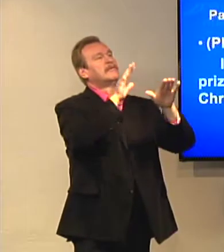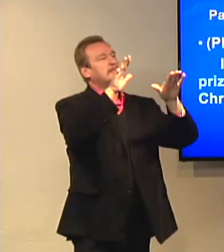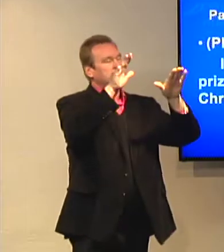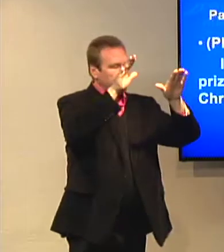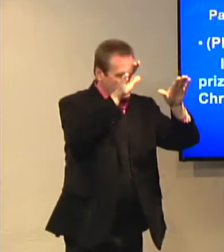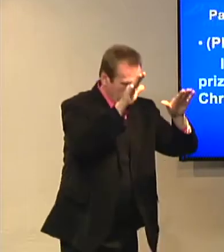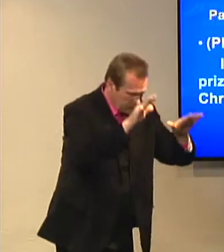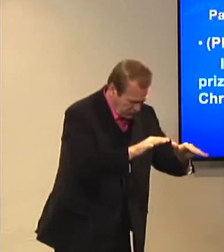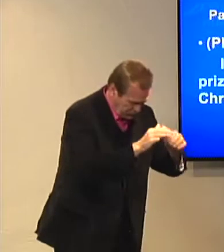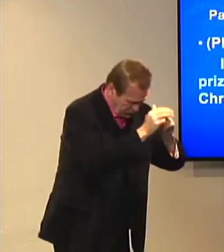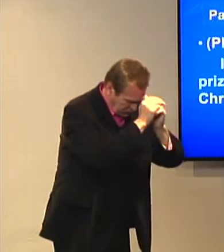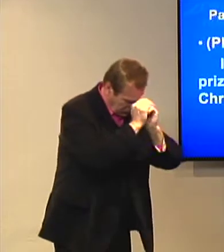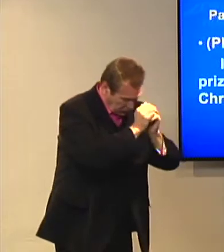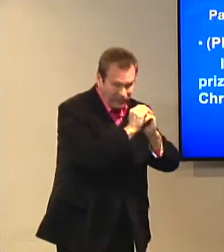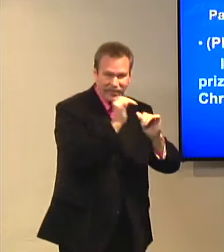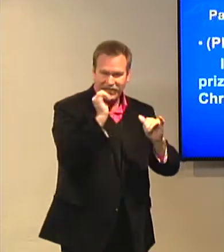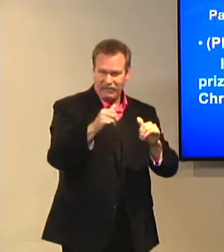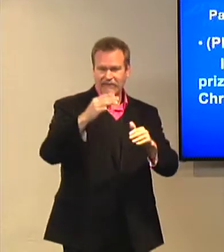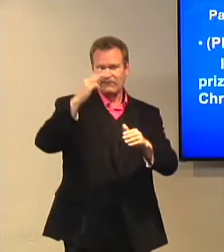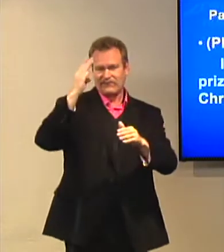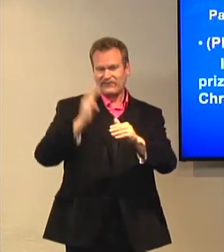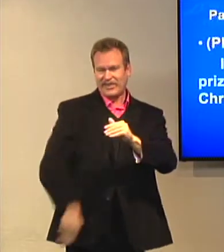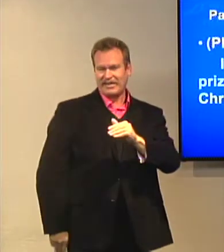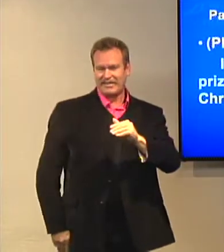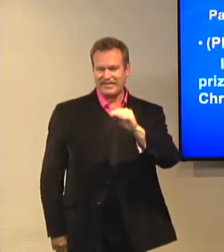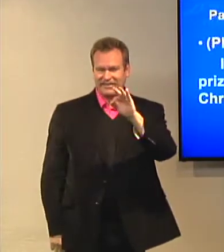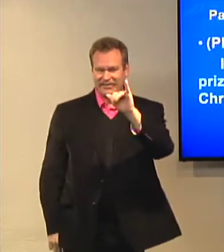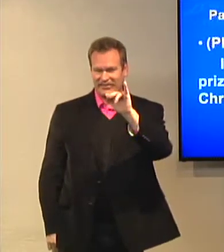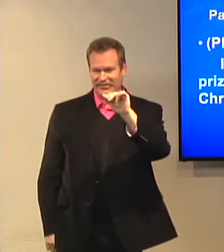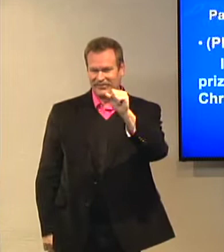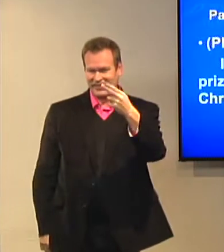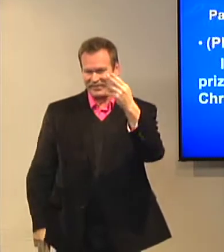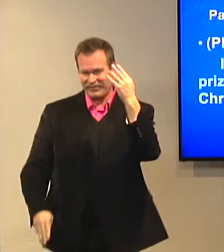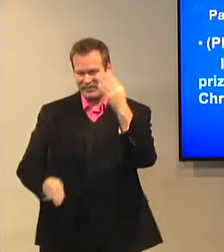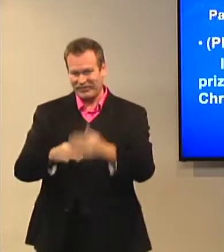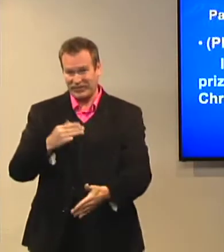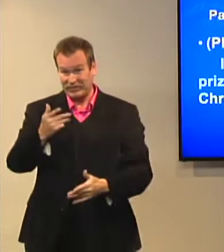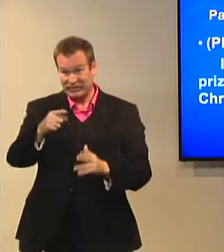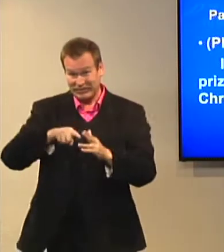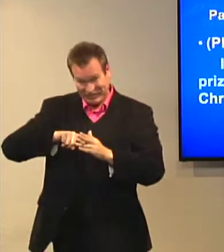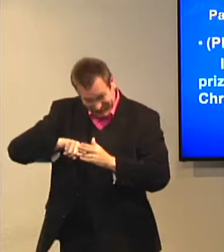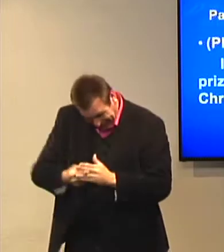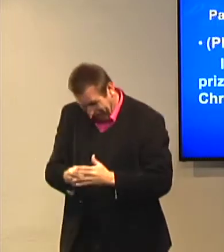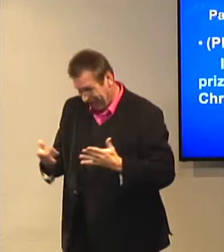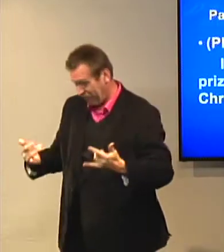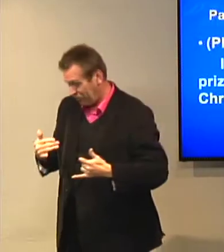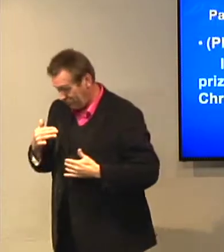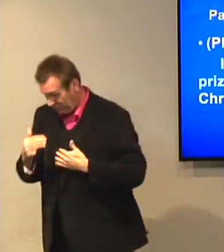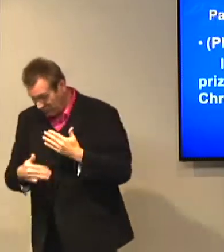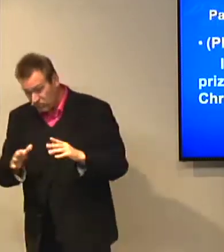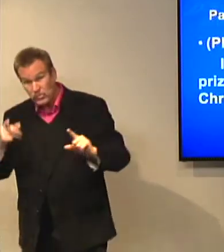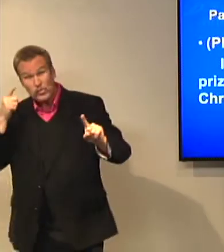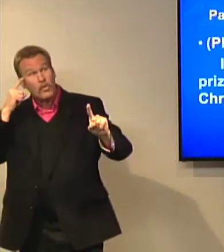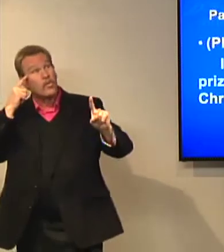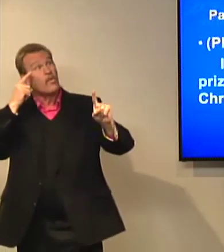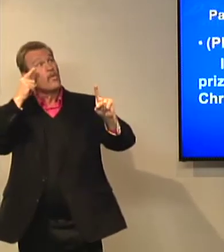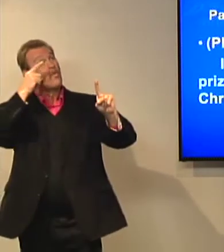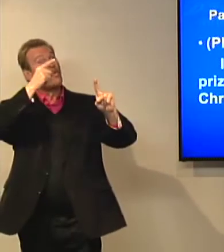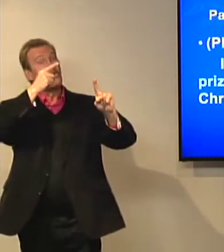Being with Jesus Christ, bowing down and worshiping God, that will be the finish. That will be the end of the race. So there's this starting here on earth,